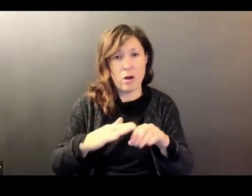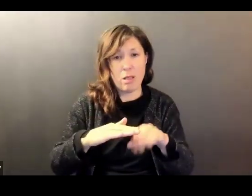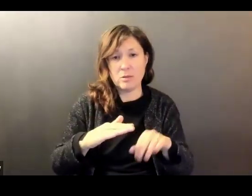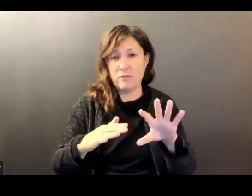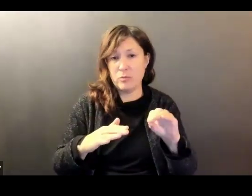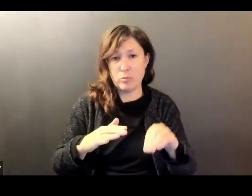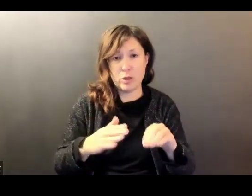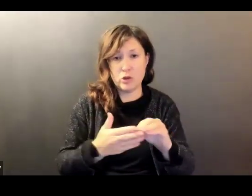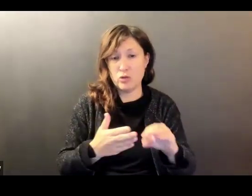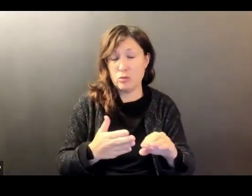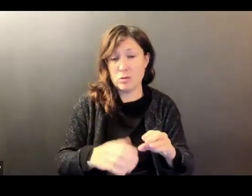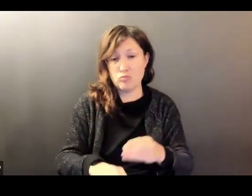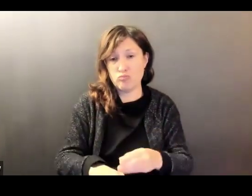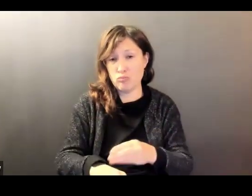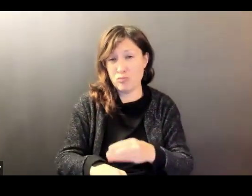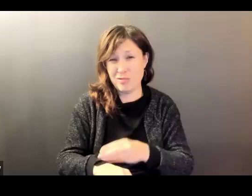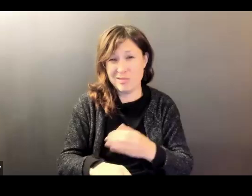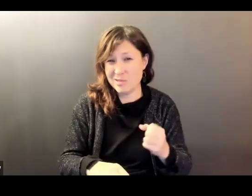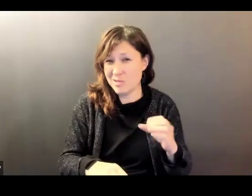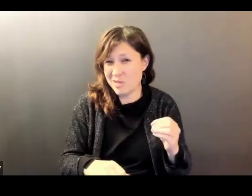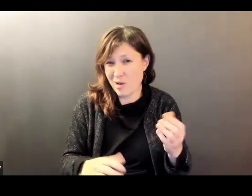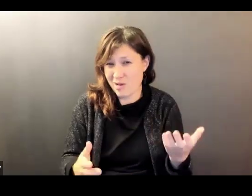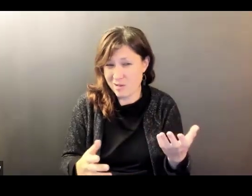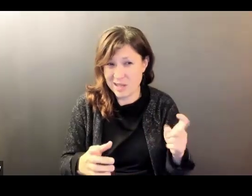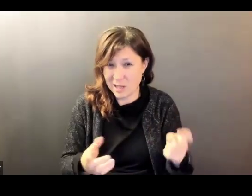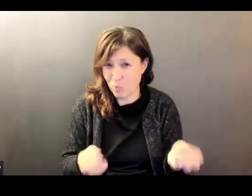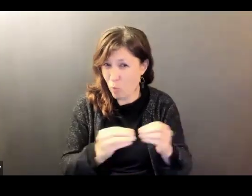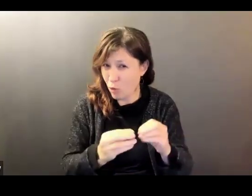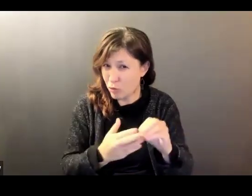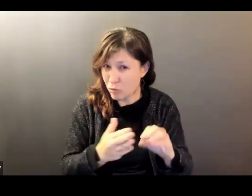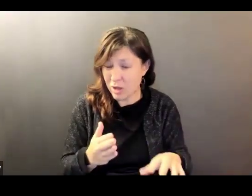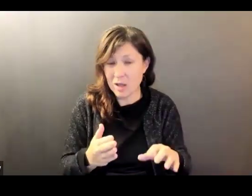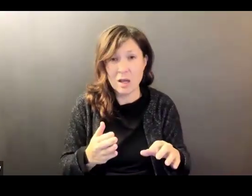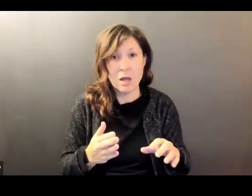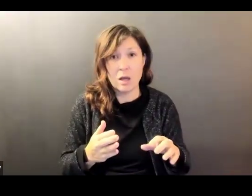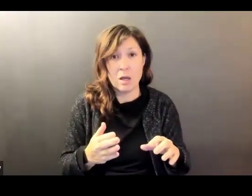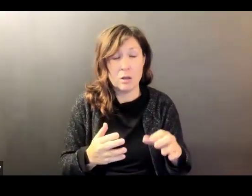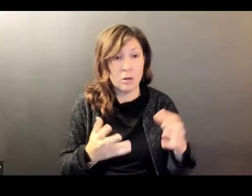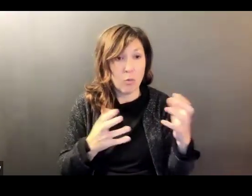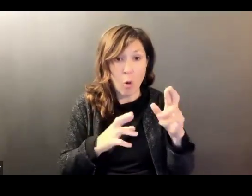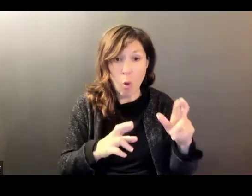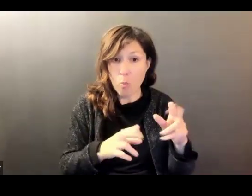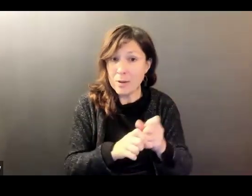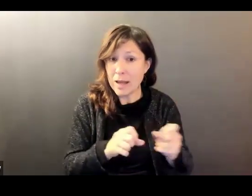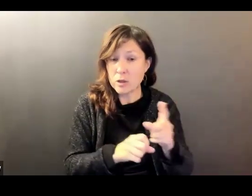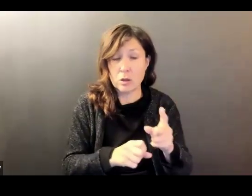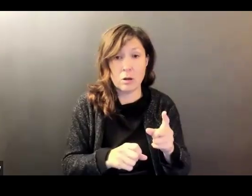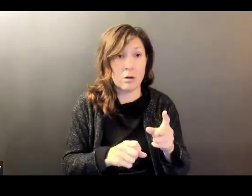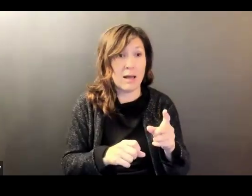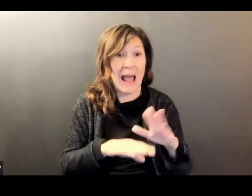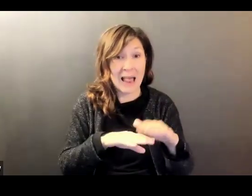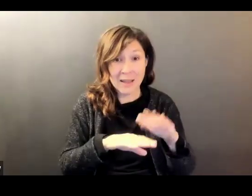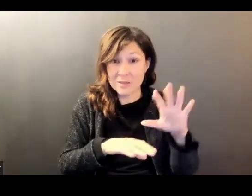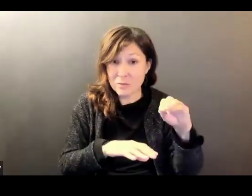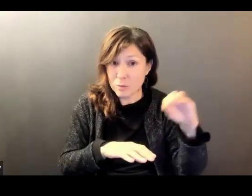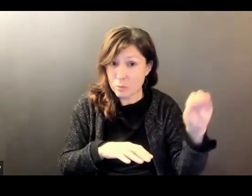of from year to year, what would the success indicator be? Where are we trying? Are we trying to get to 50% by next year, or what do we feel like